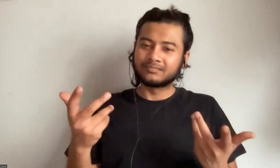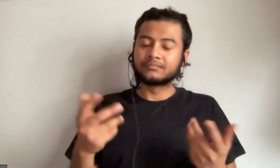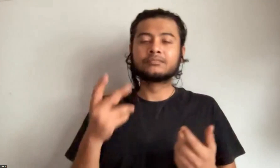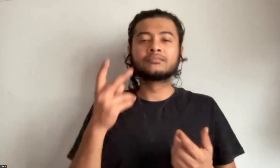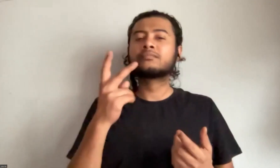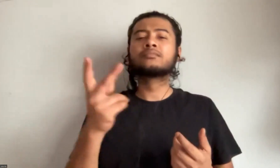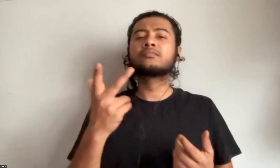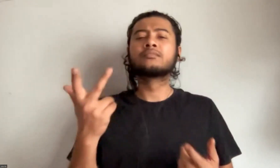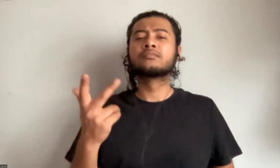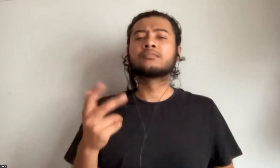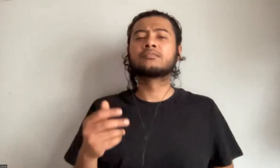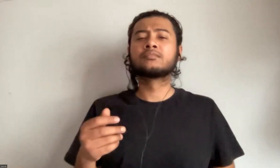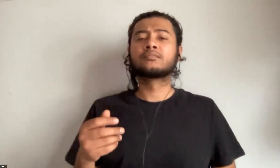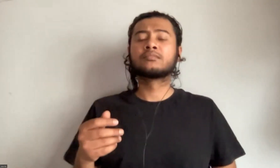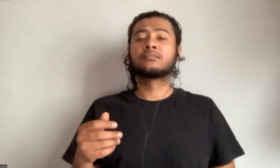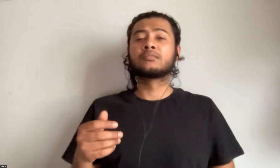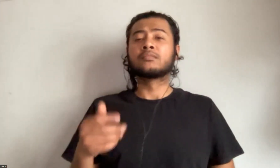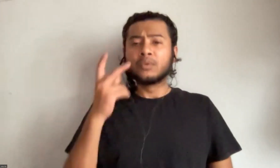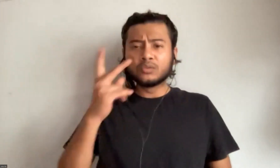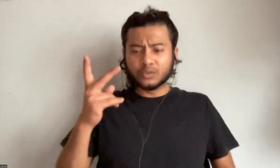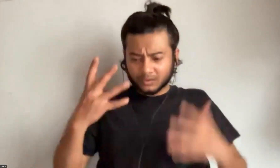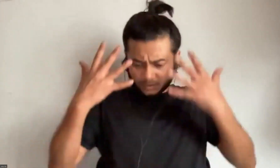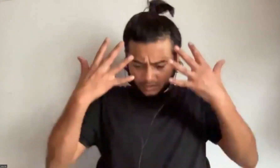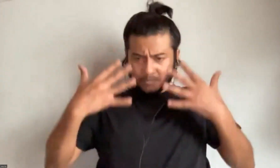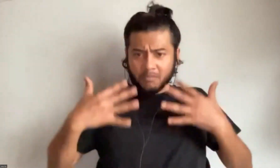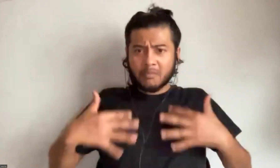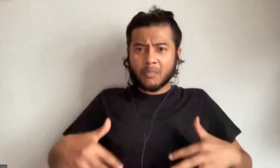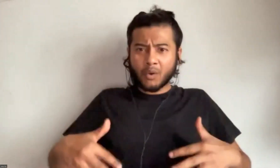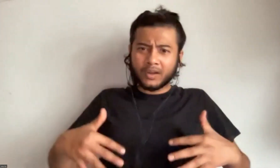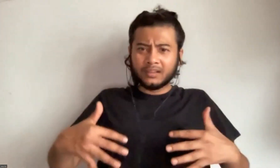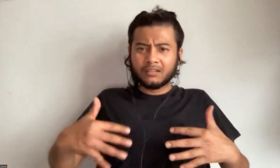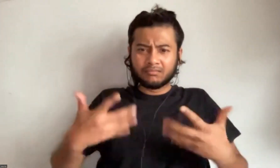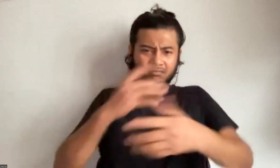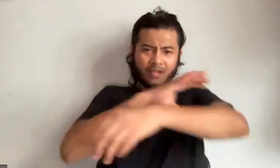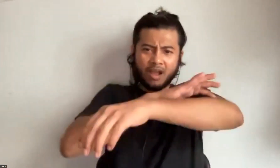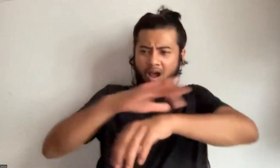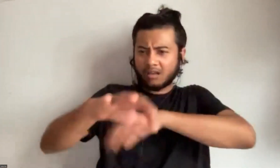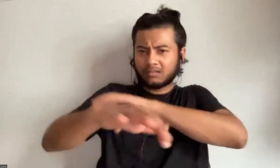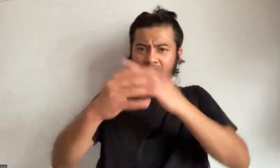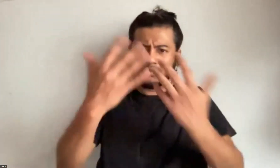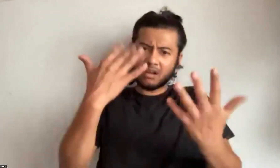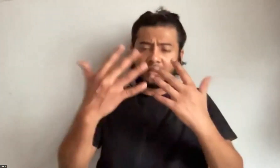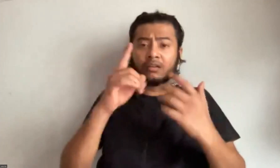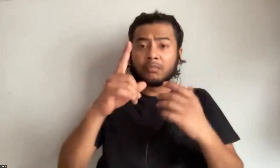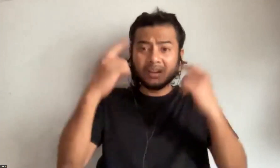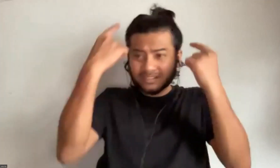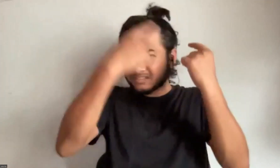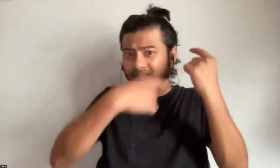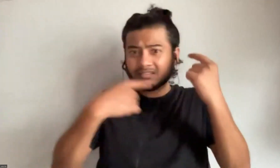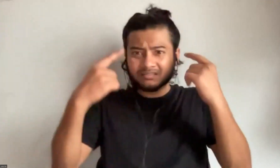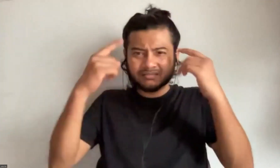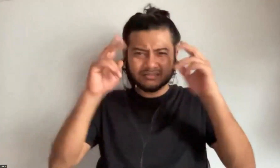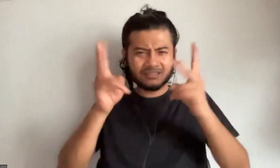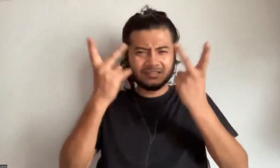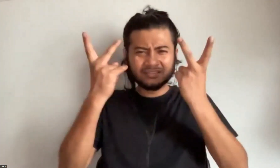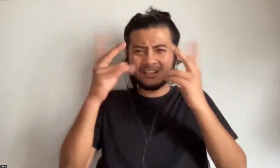actually having a human body, but he's behaving like an animal and he's killing a cow. Then there's another person